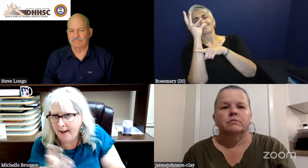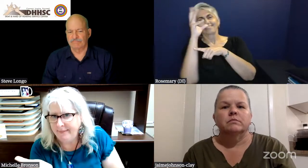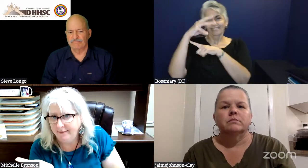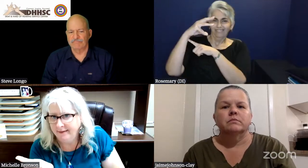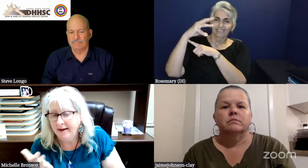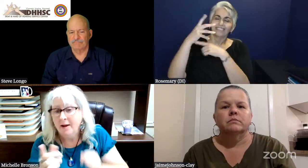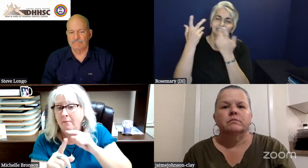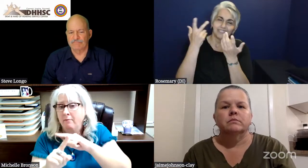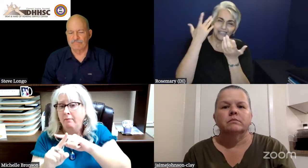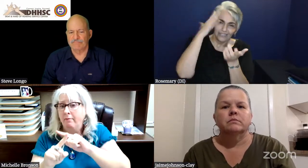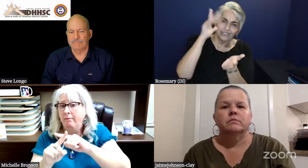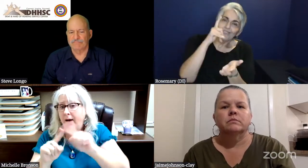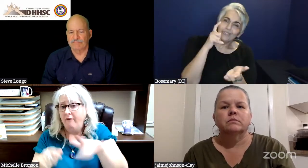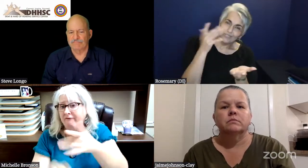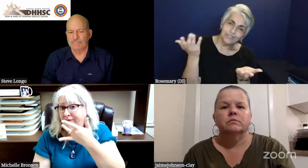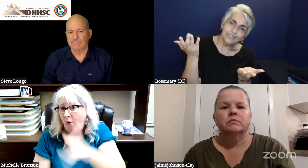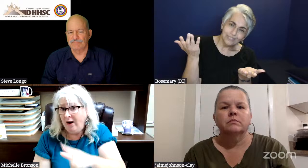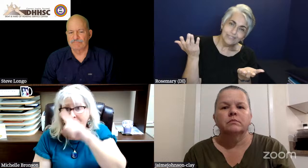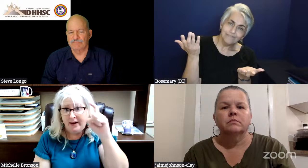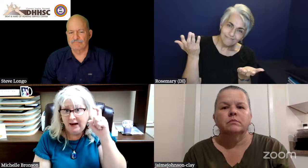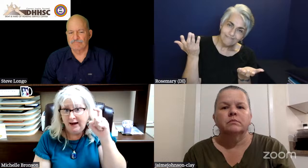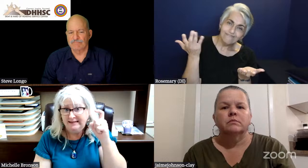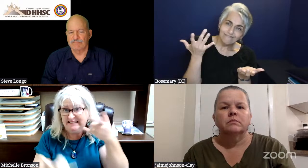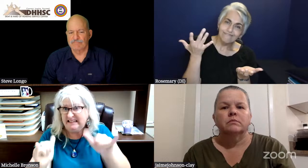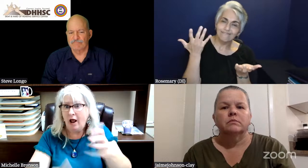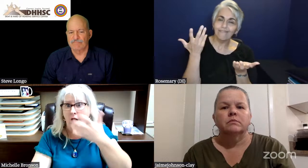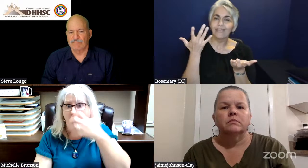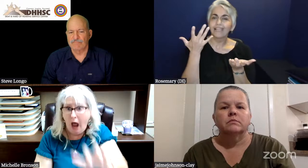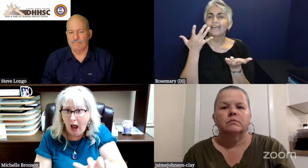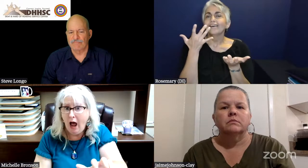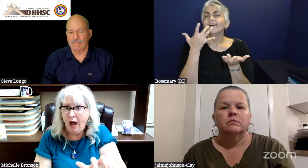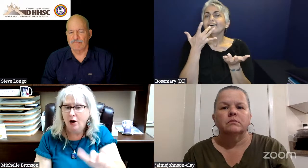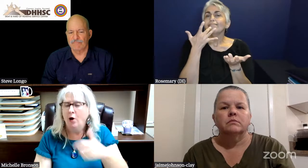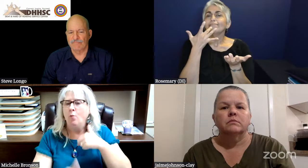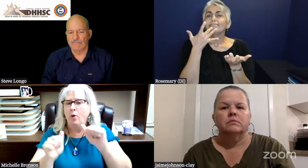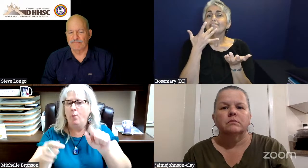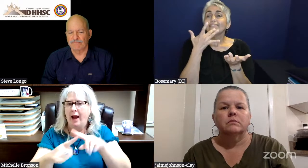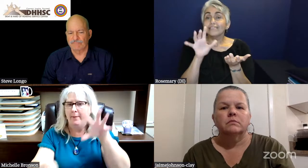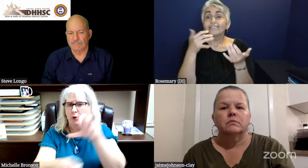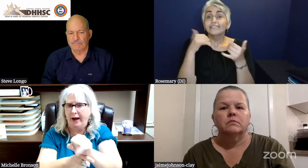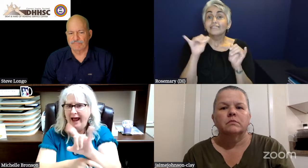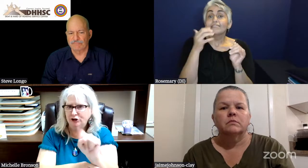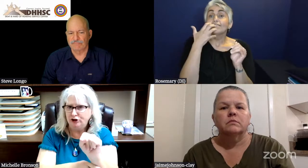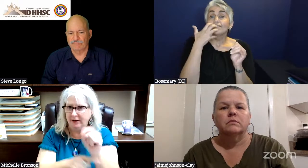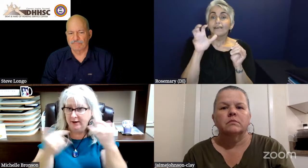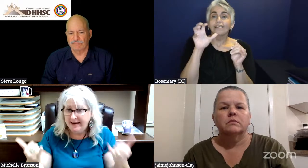have security cameras, but not angled in that direction. So we have no clue who it was.